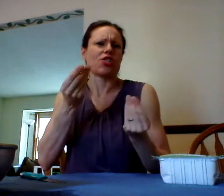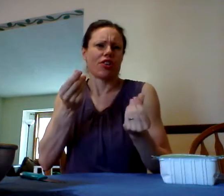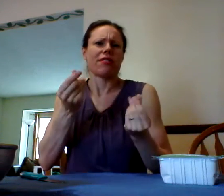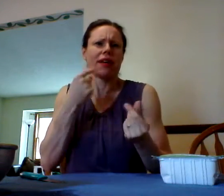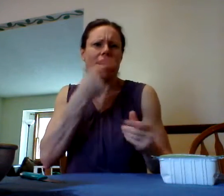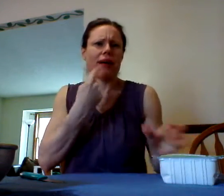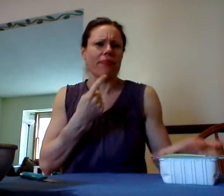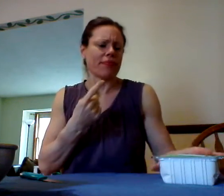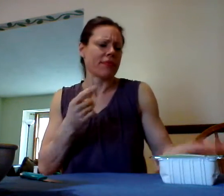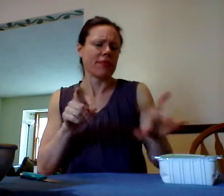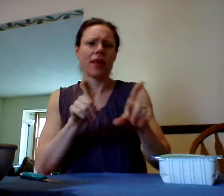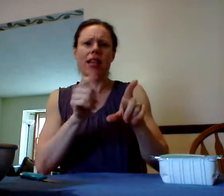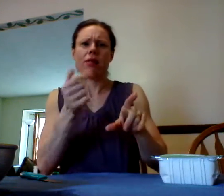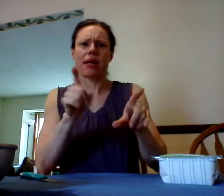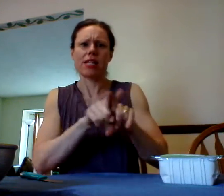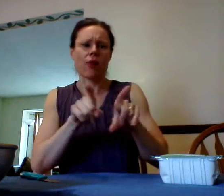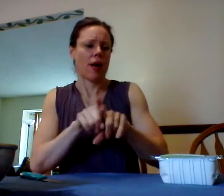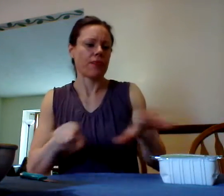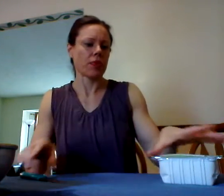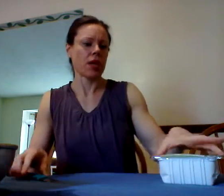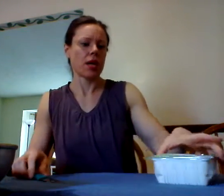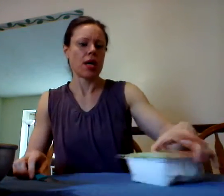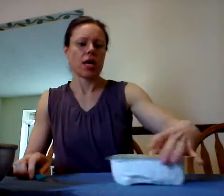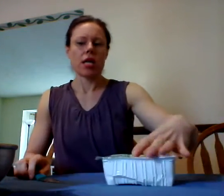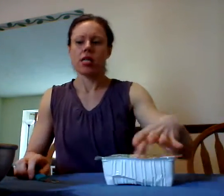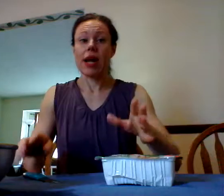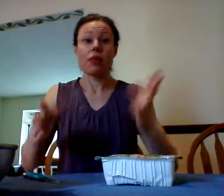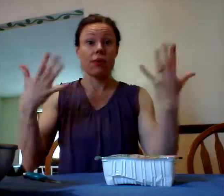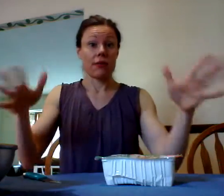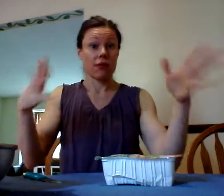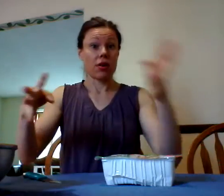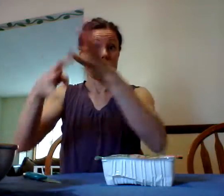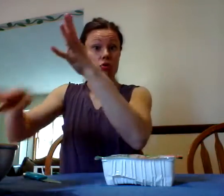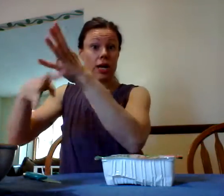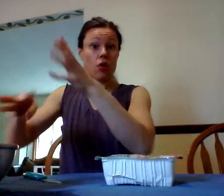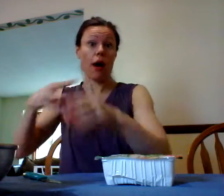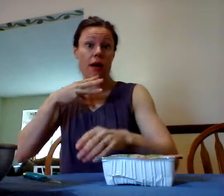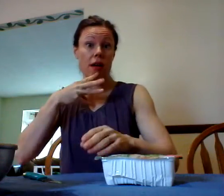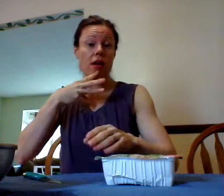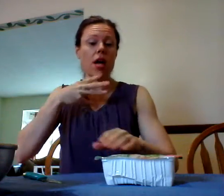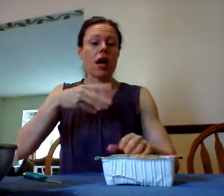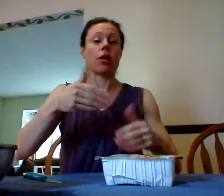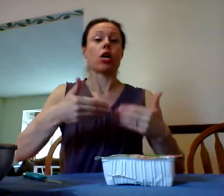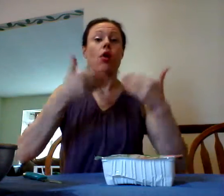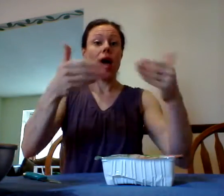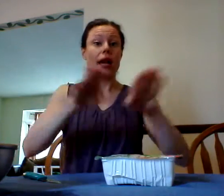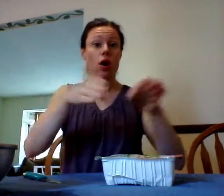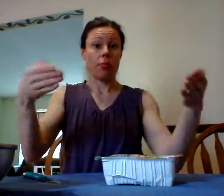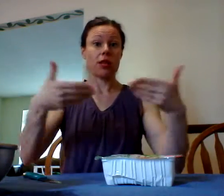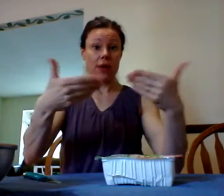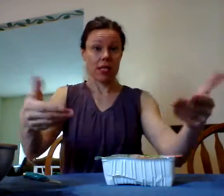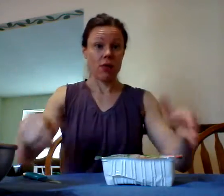texture a little bit as well. So now that we've drained our water, I'm going to go ahead and open it the rest of the